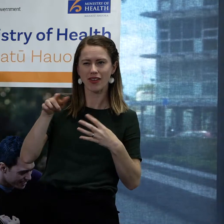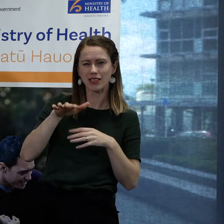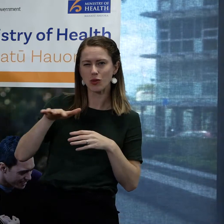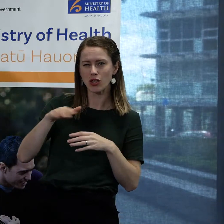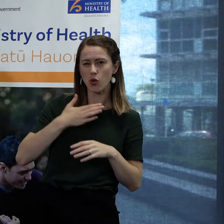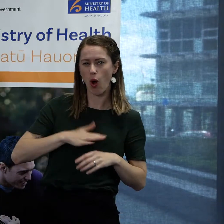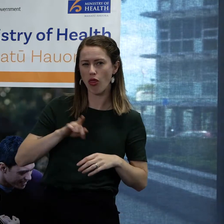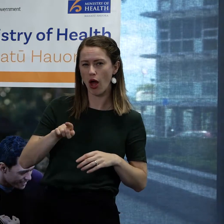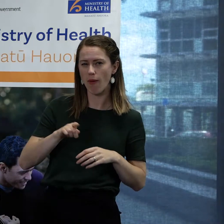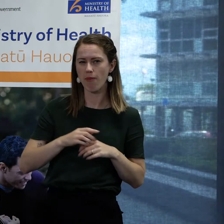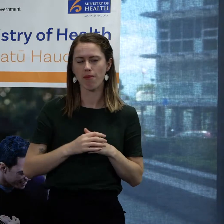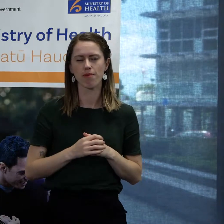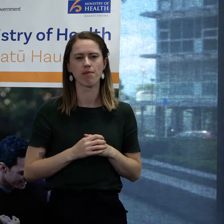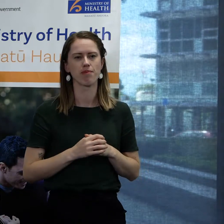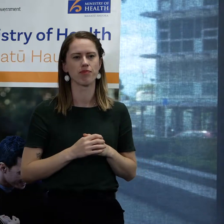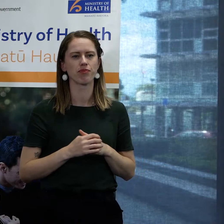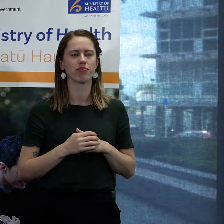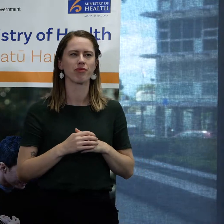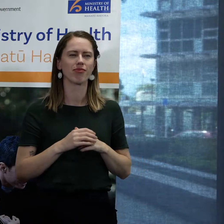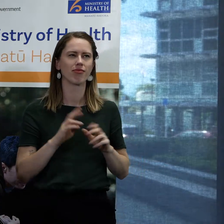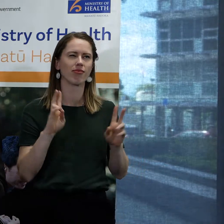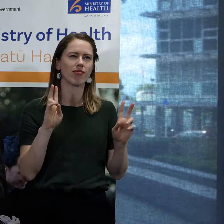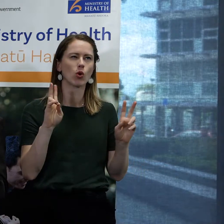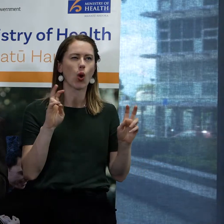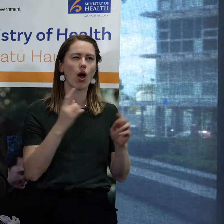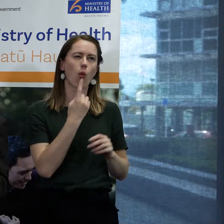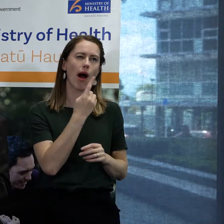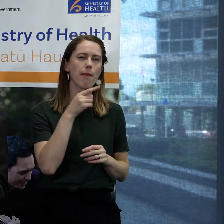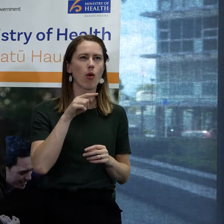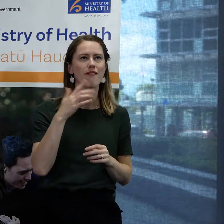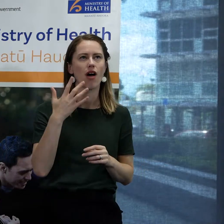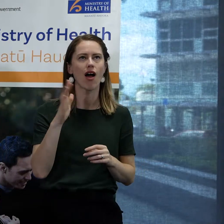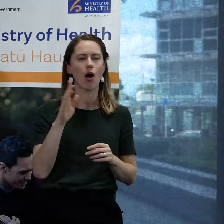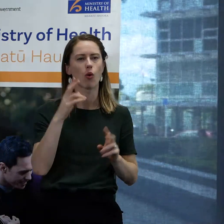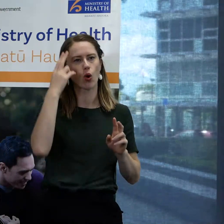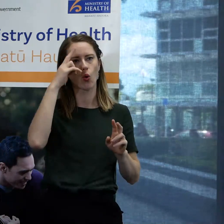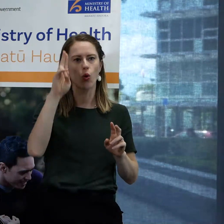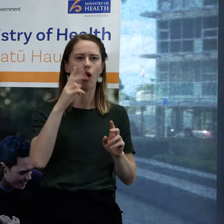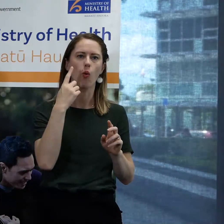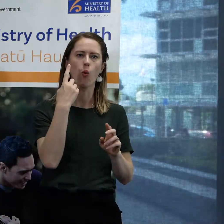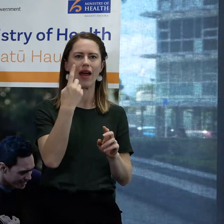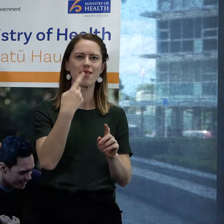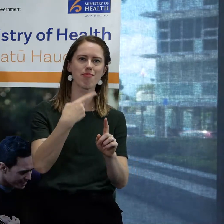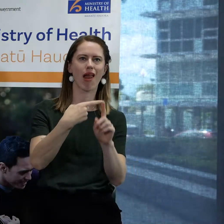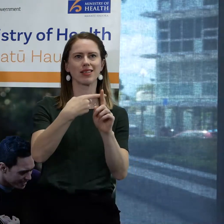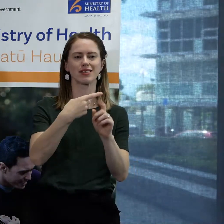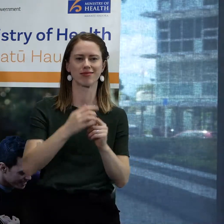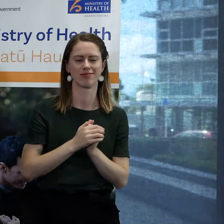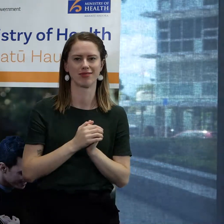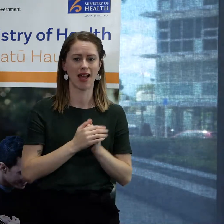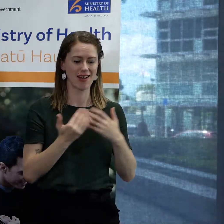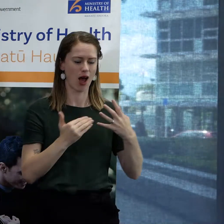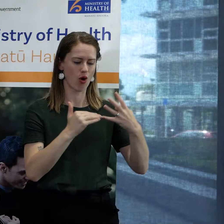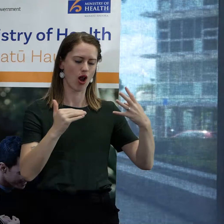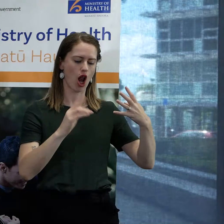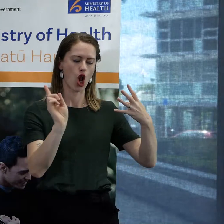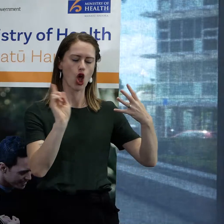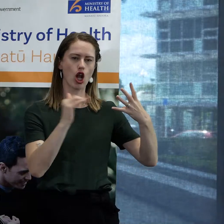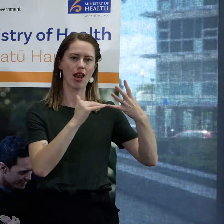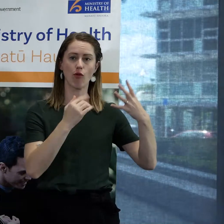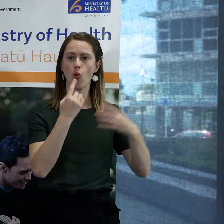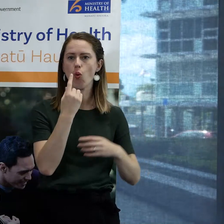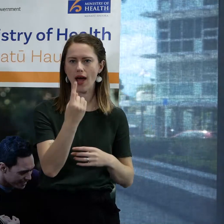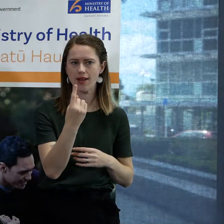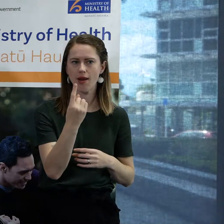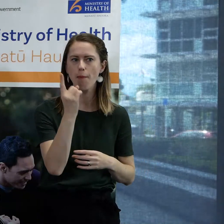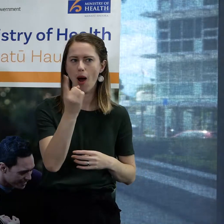Well, rather than being a 1.5, I tend to think about a 1+. So we're in alert level 1. Alert level 1 is what it is, but